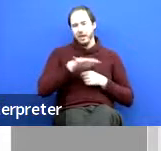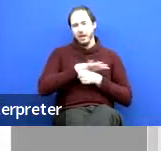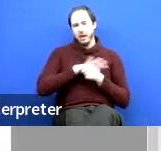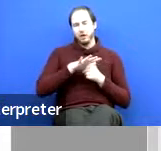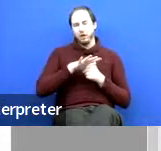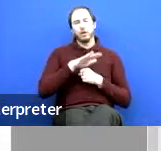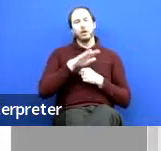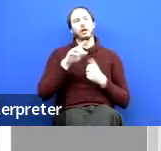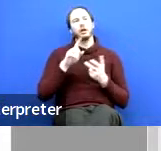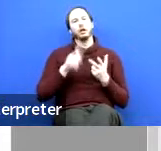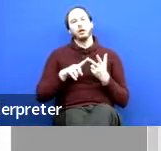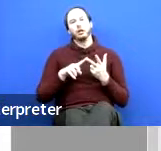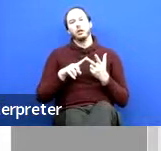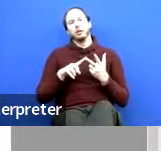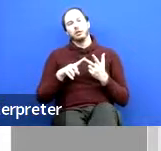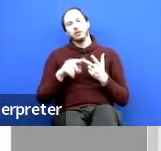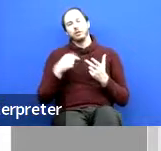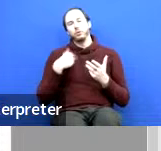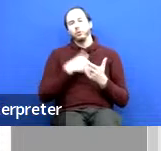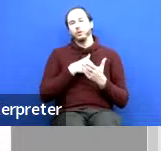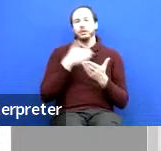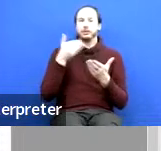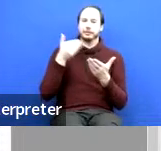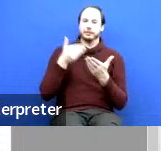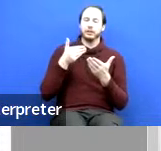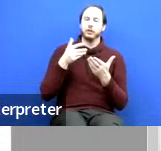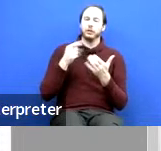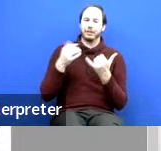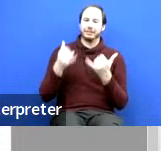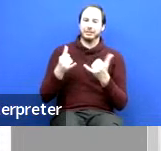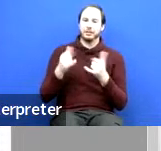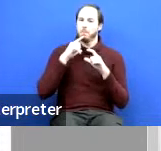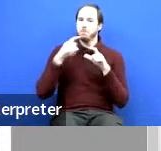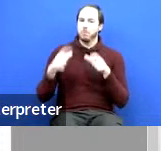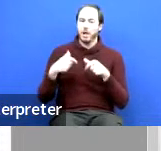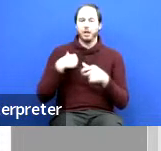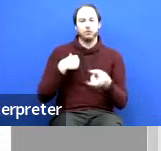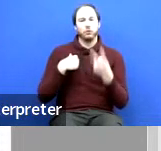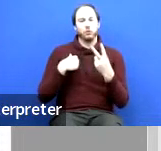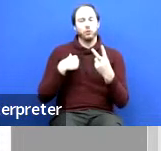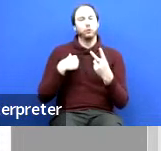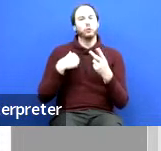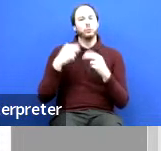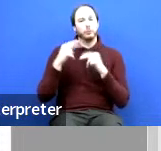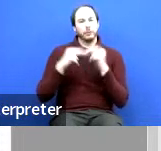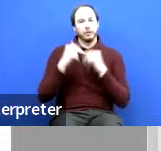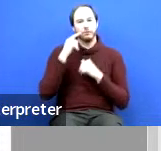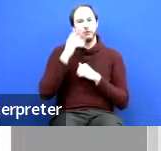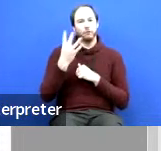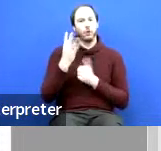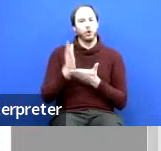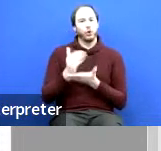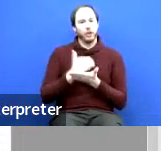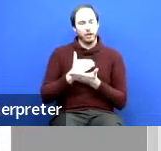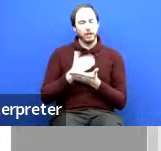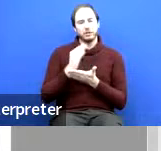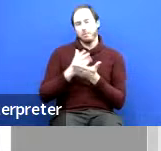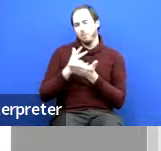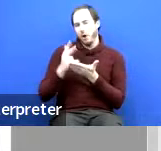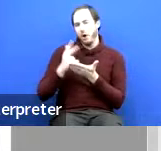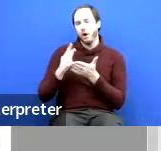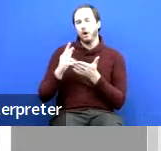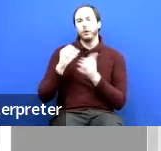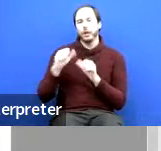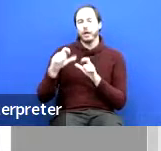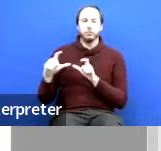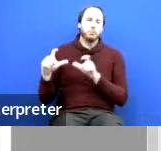We're also in the area down towards the existing pond. We have 2 4-unit buildings and some parking associated with that. We were able to